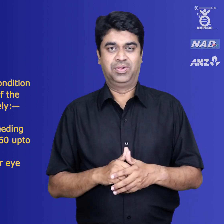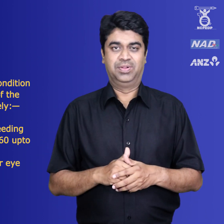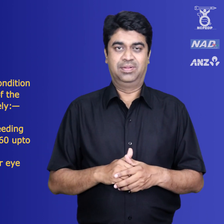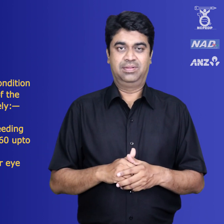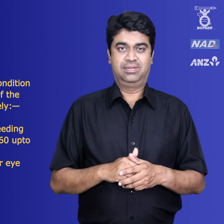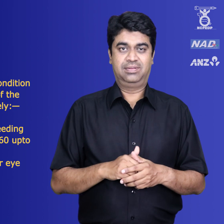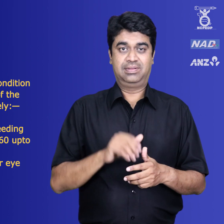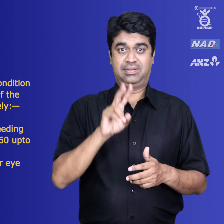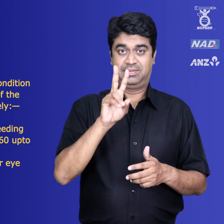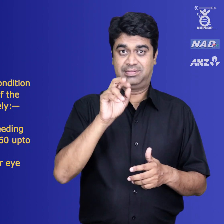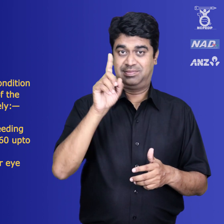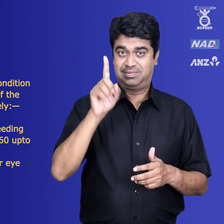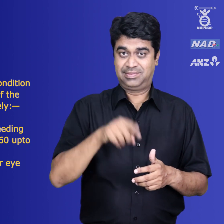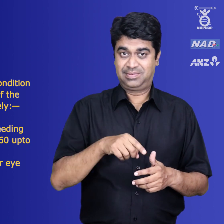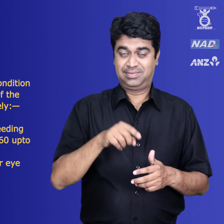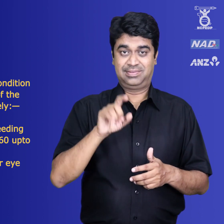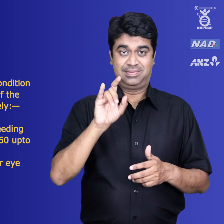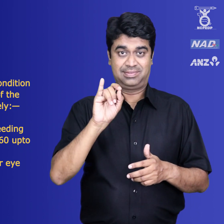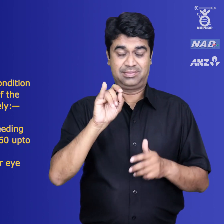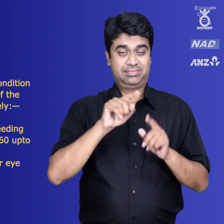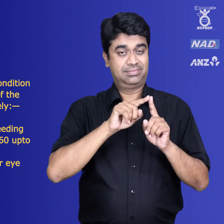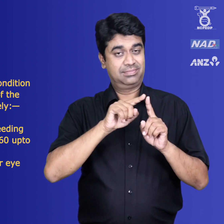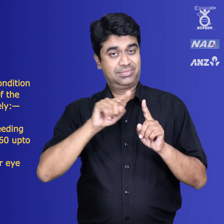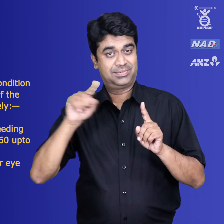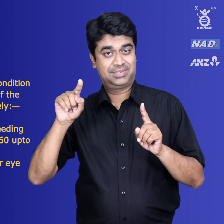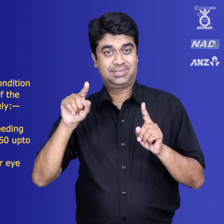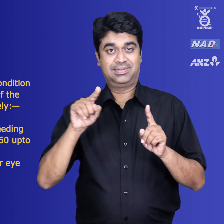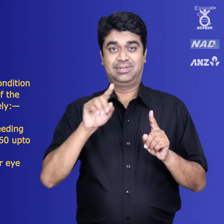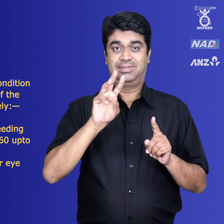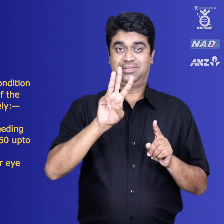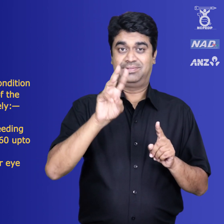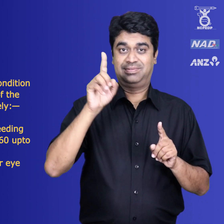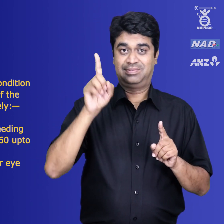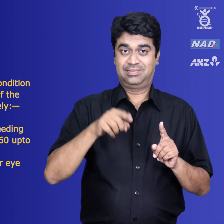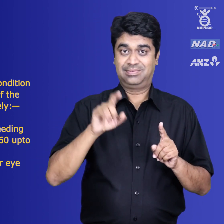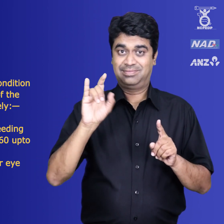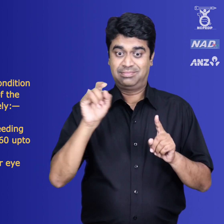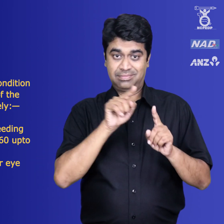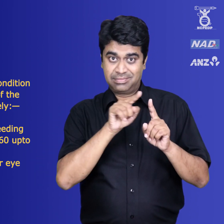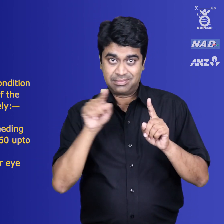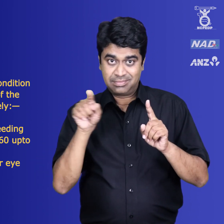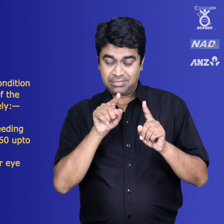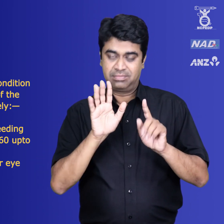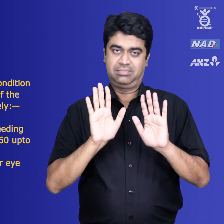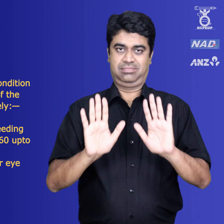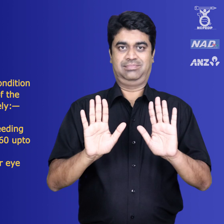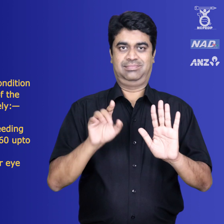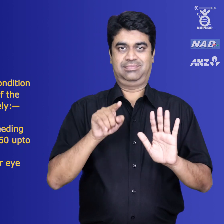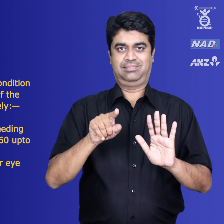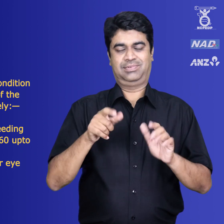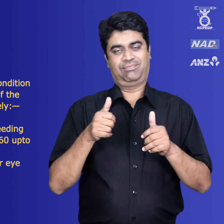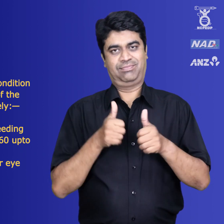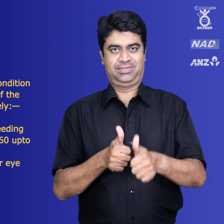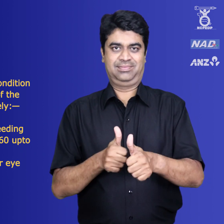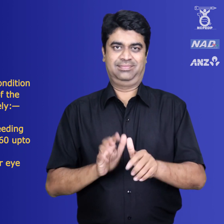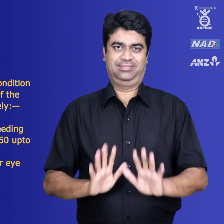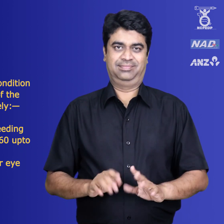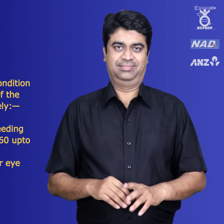60, up to 3 by 60 or up to 10 by 200 Snellen in the better